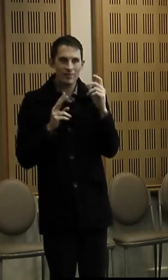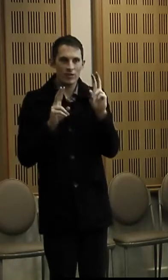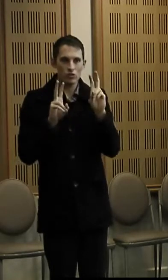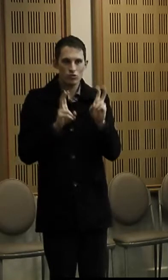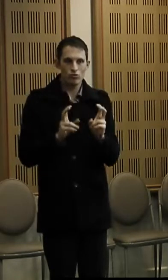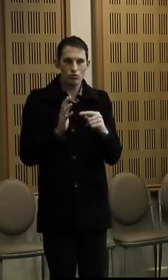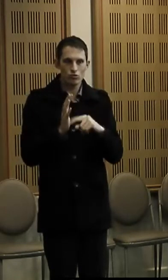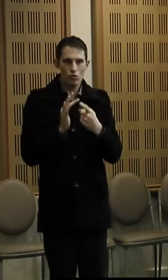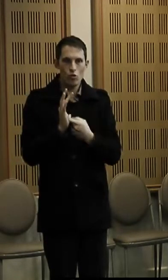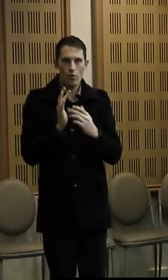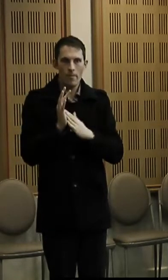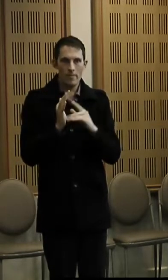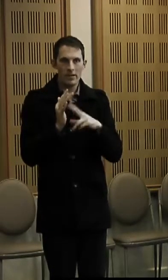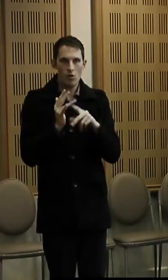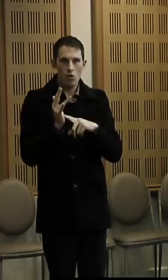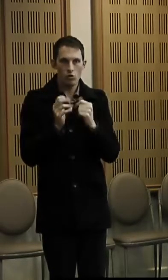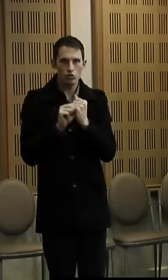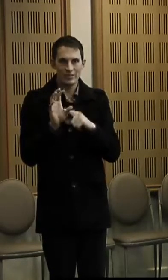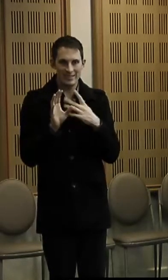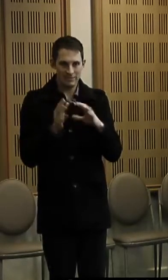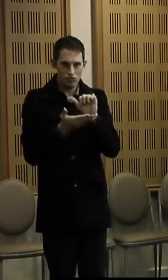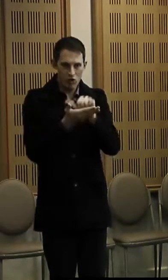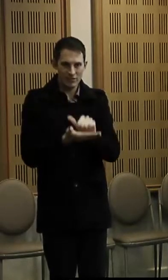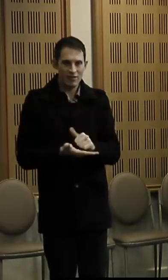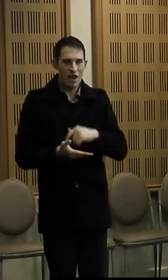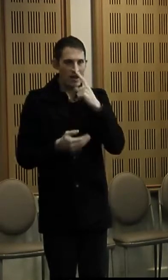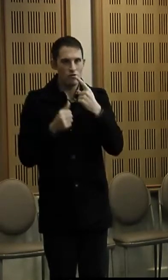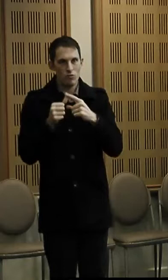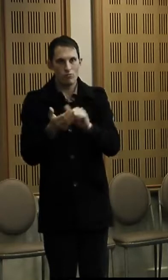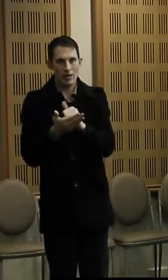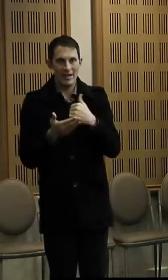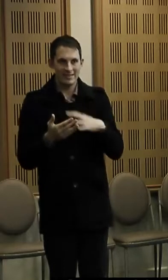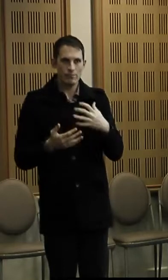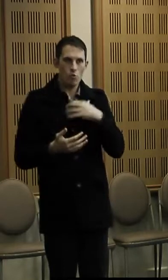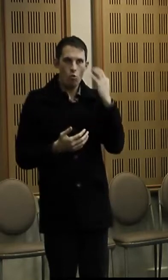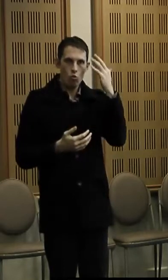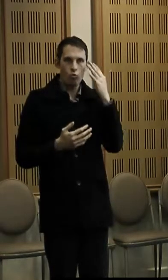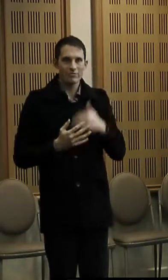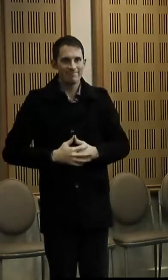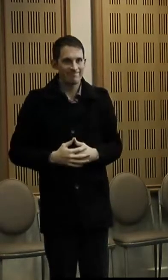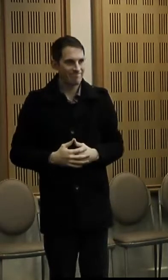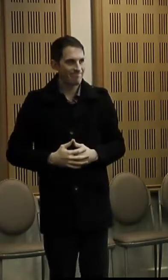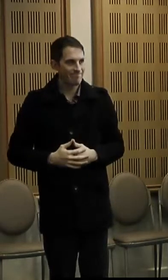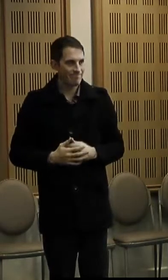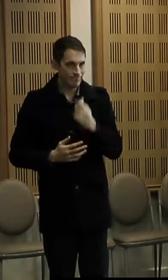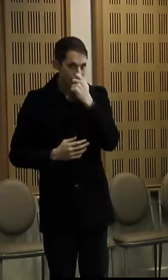don't think I can respond properly yet to that. I think I need to give that more thought.